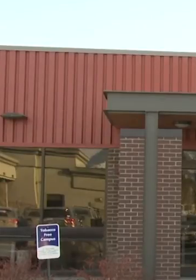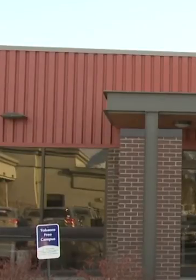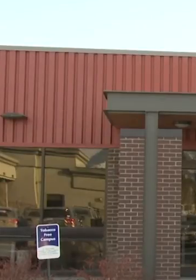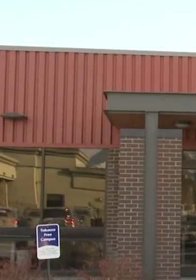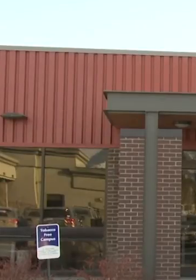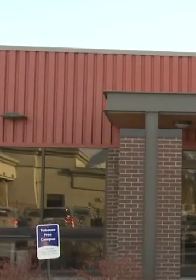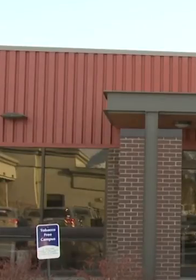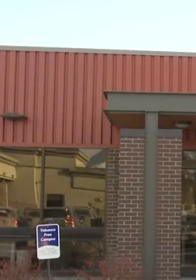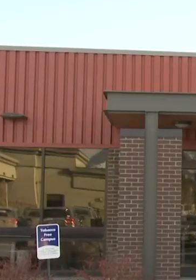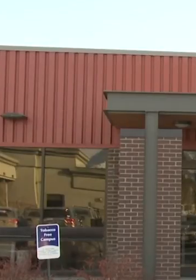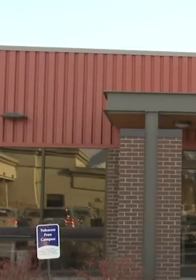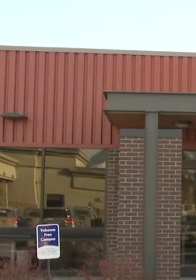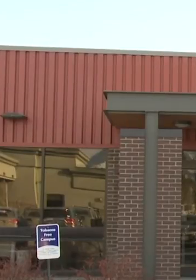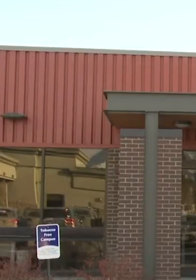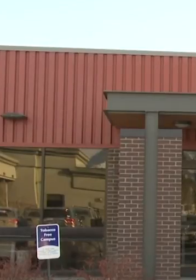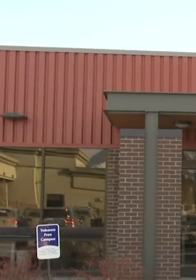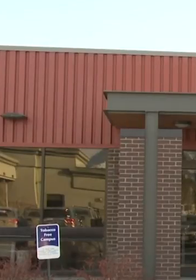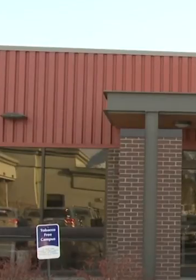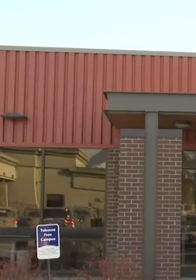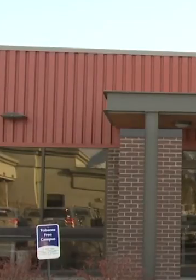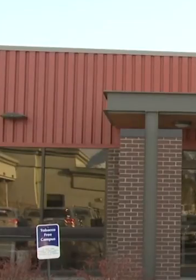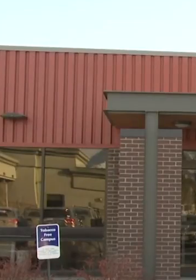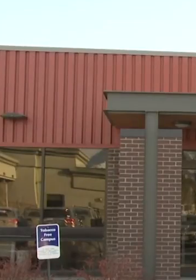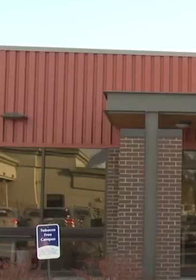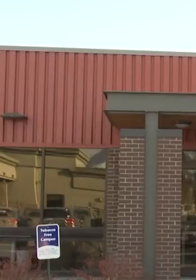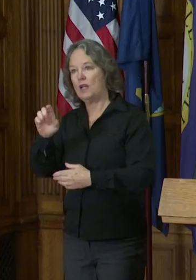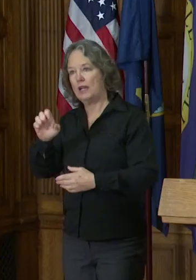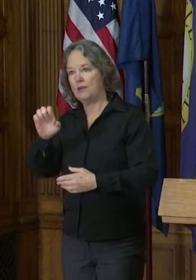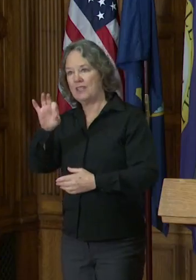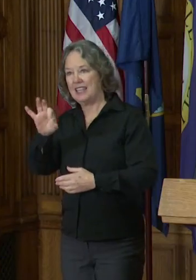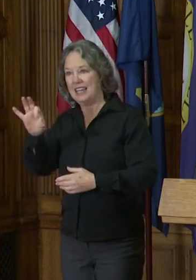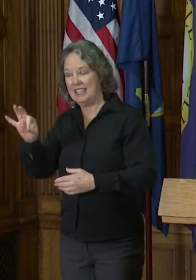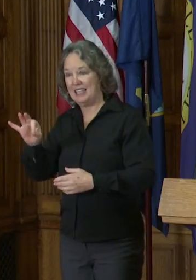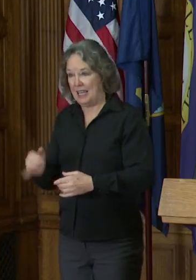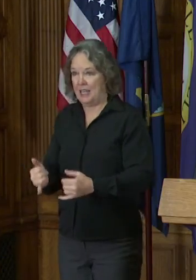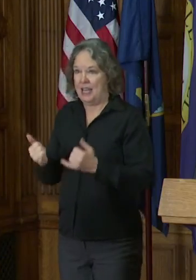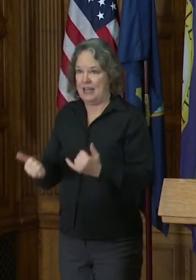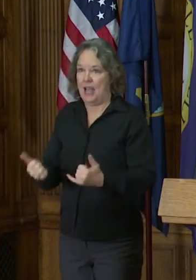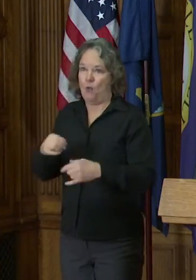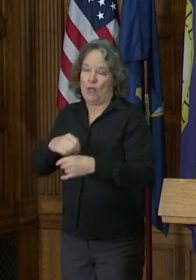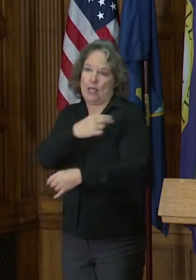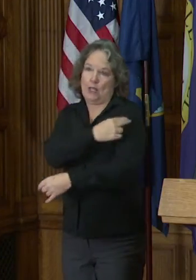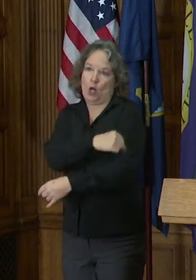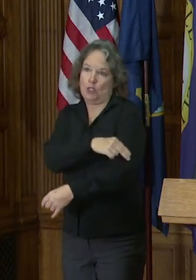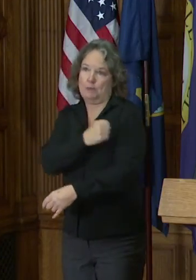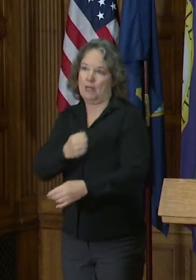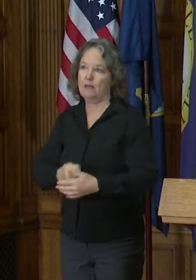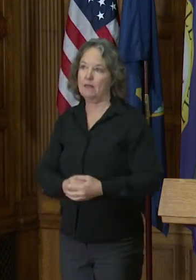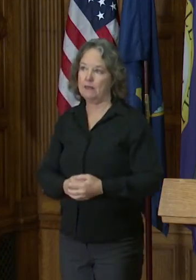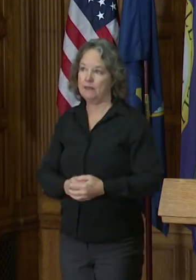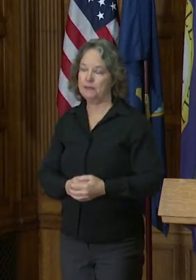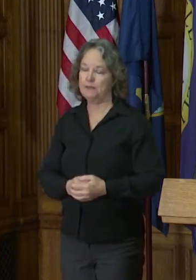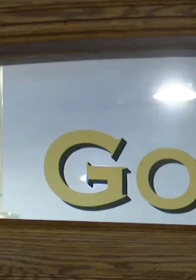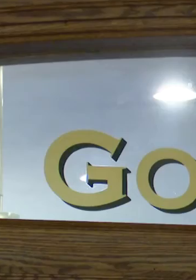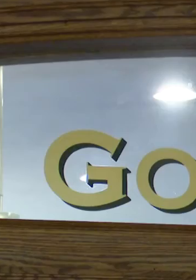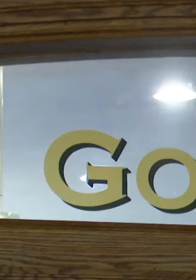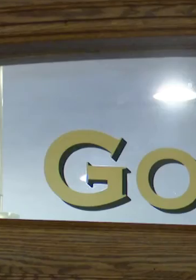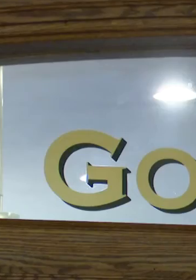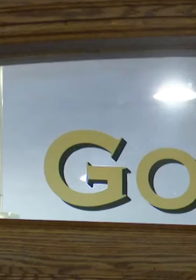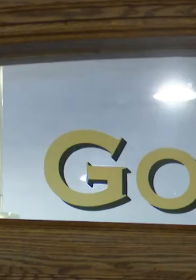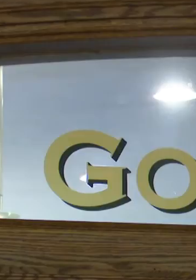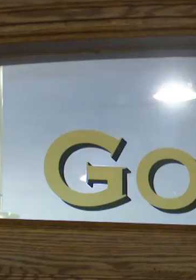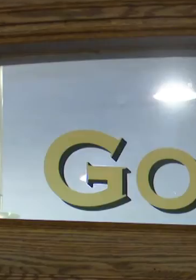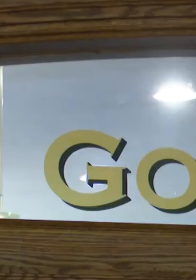boards that have adopted their own capacity or hour restrictions. Gianforte said he consulted with health leaders, businesses and others before